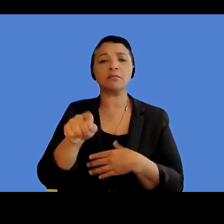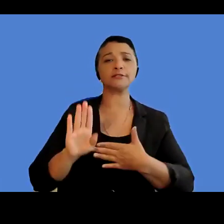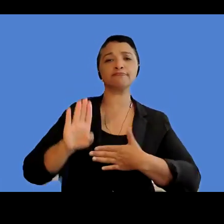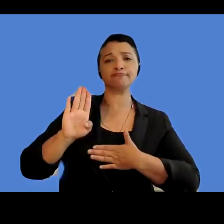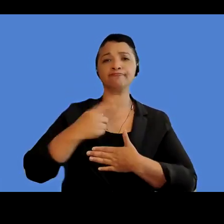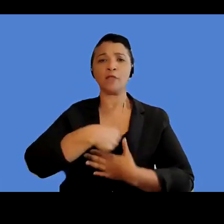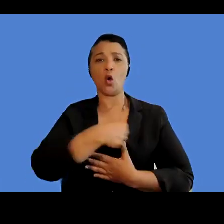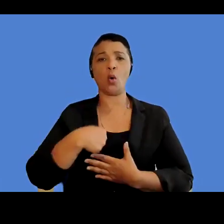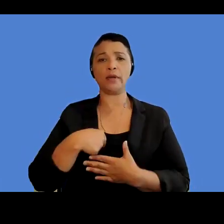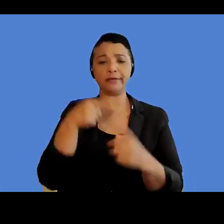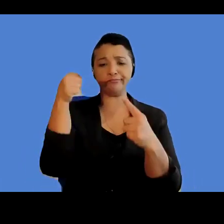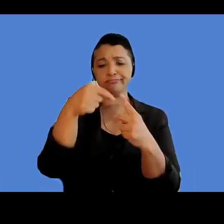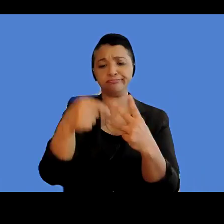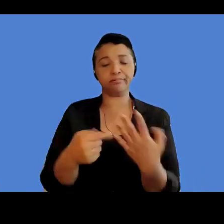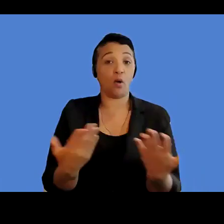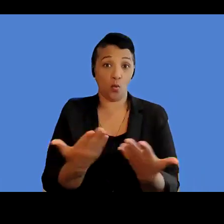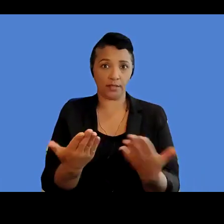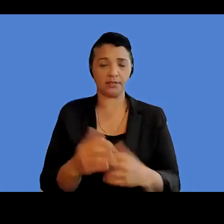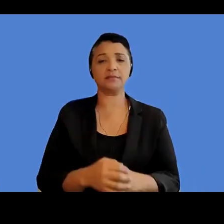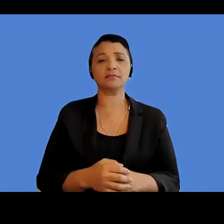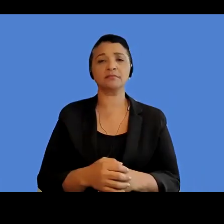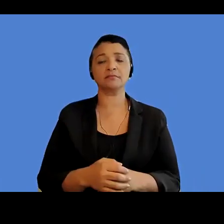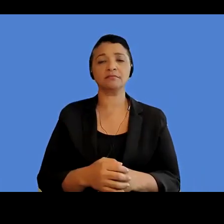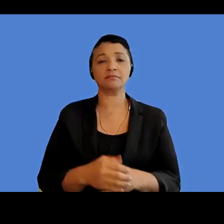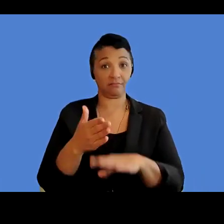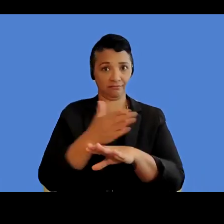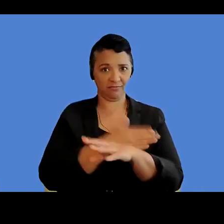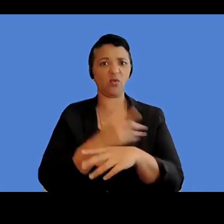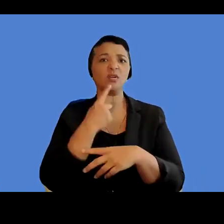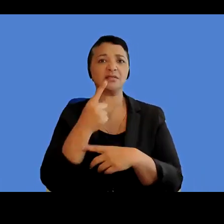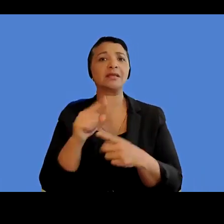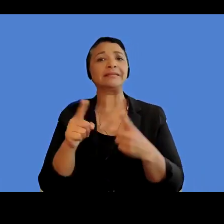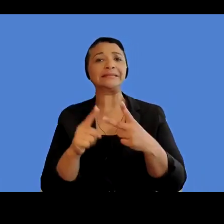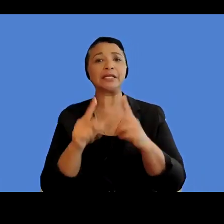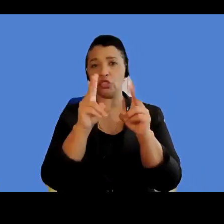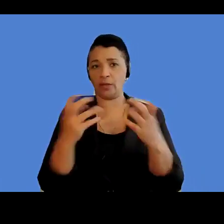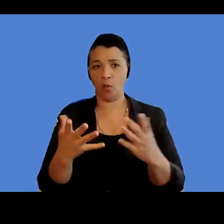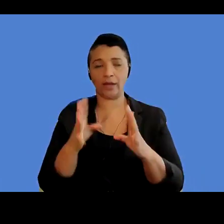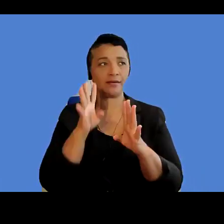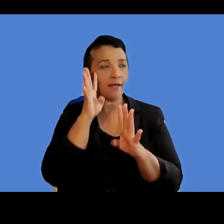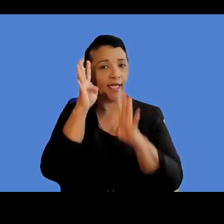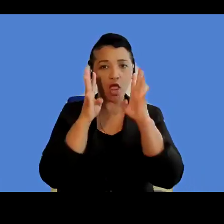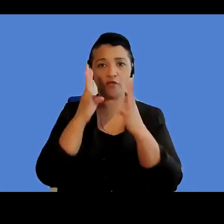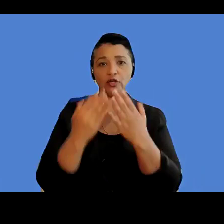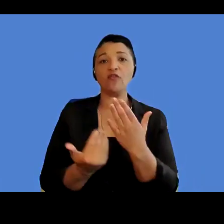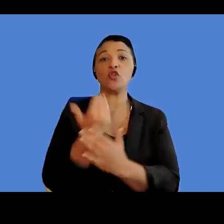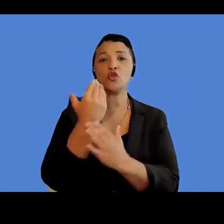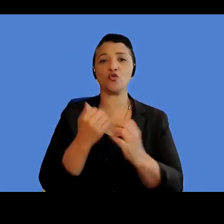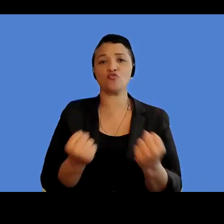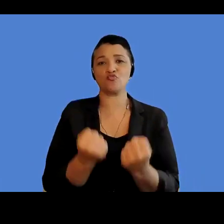As I mentioned, we're also looking at innovative practices. So I encourage all of